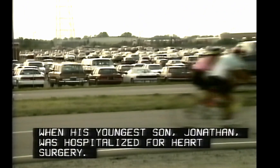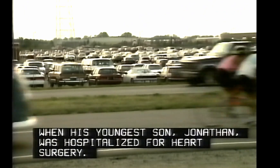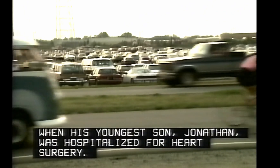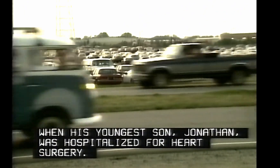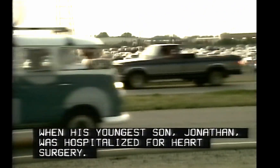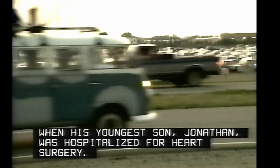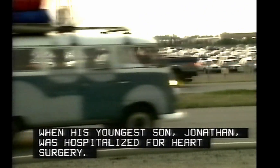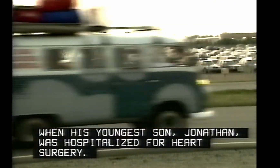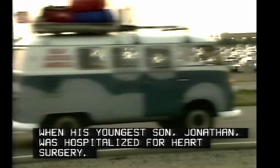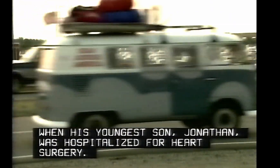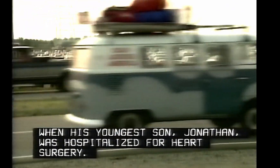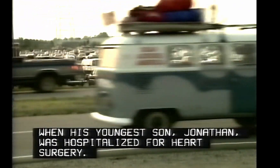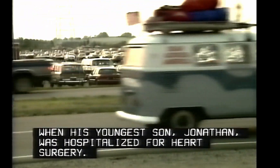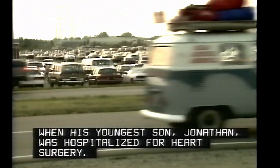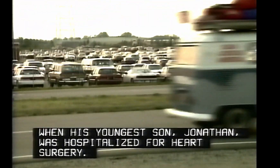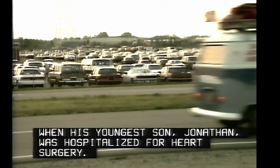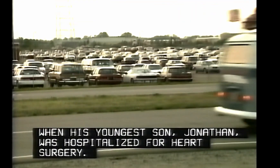They call it Deaf Across America.